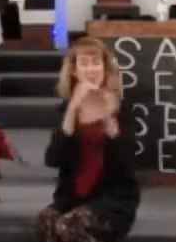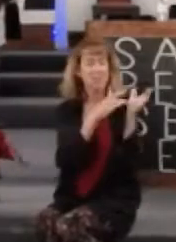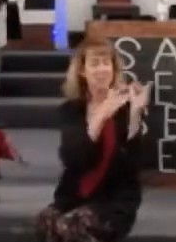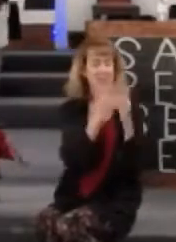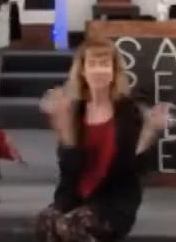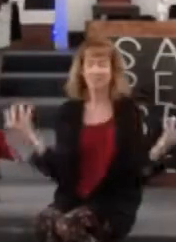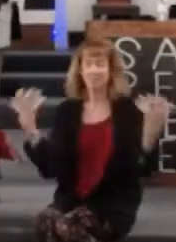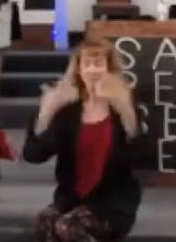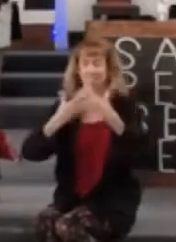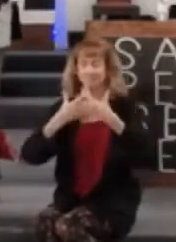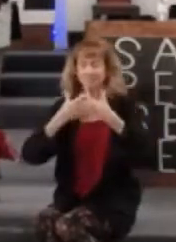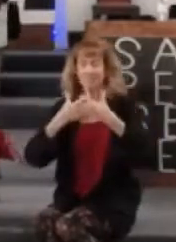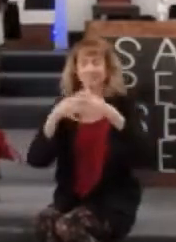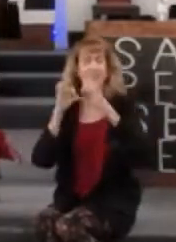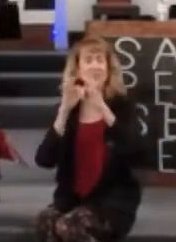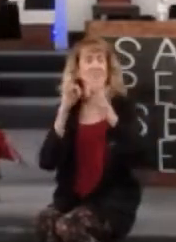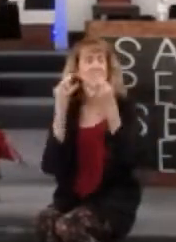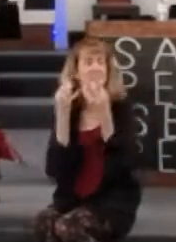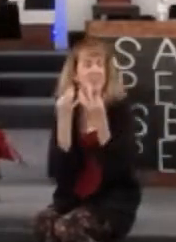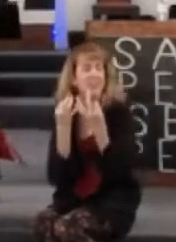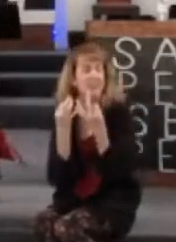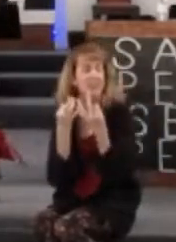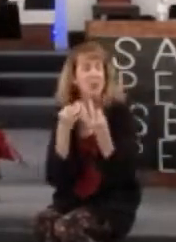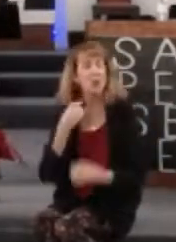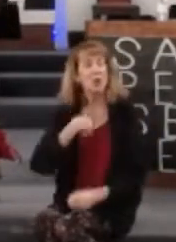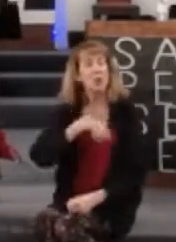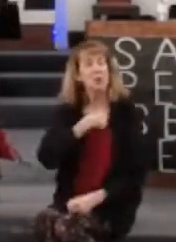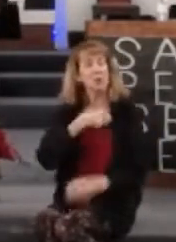more ideal, is mutual submission.